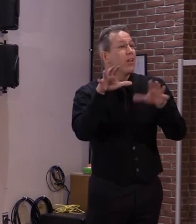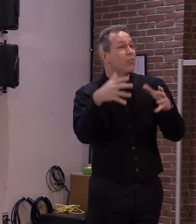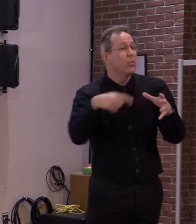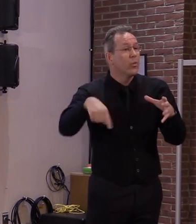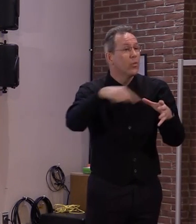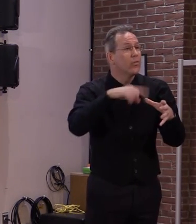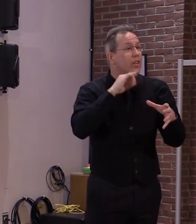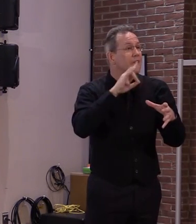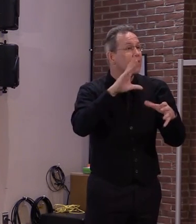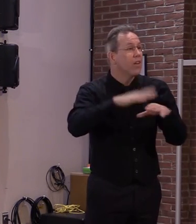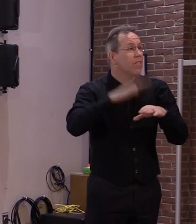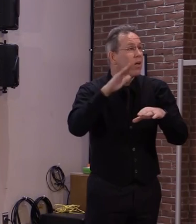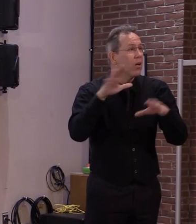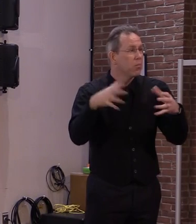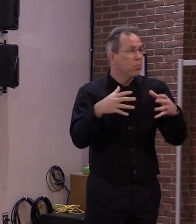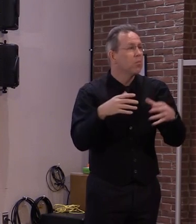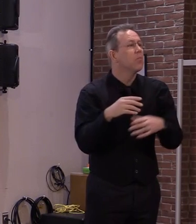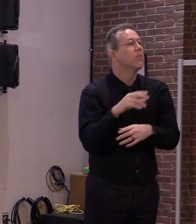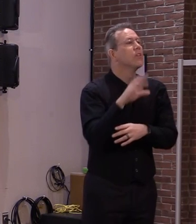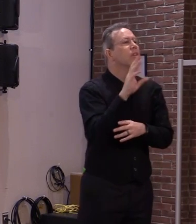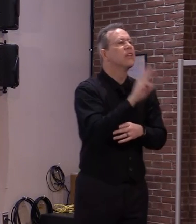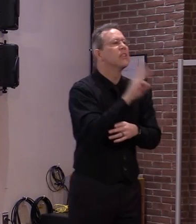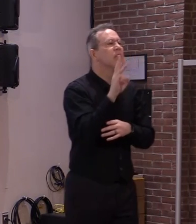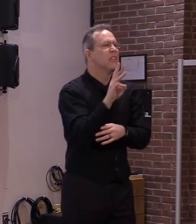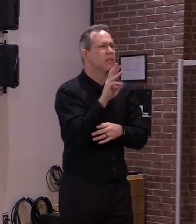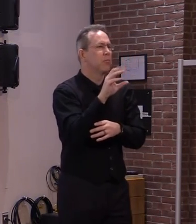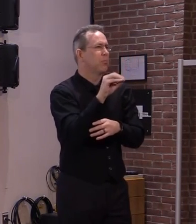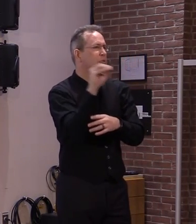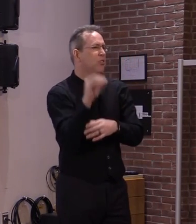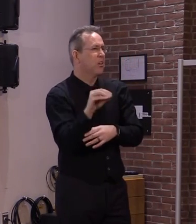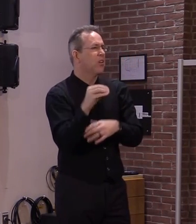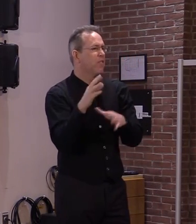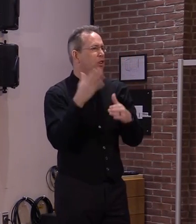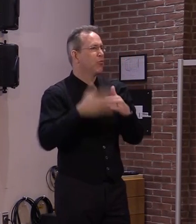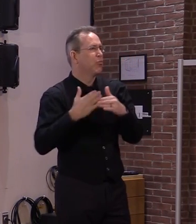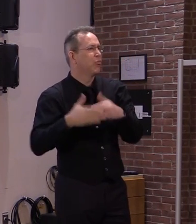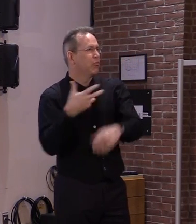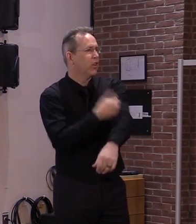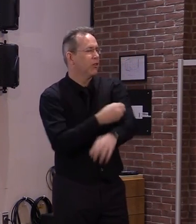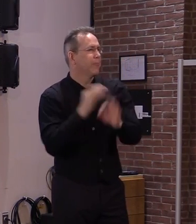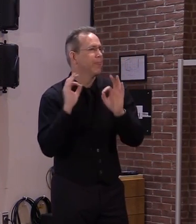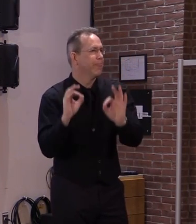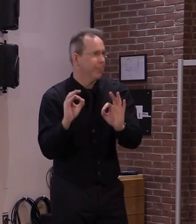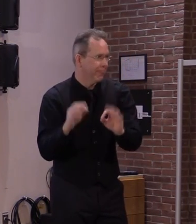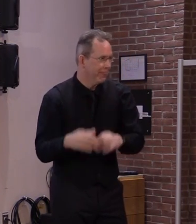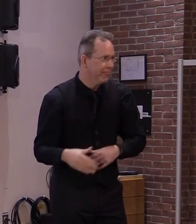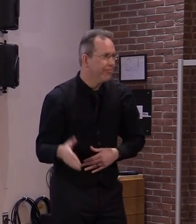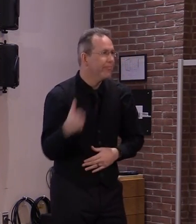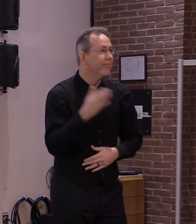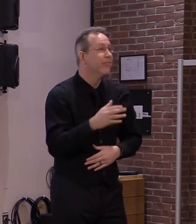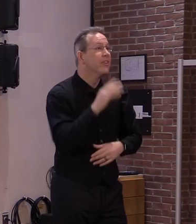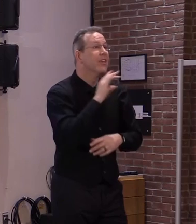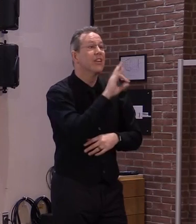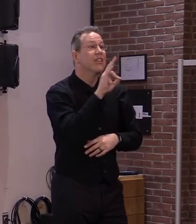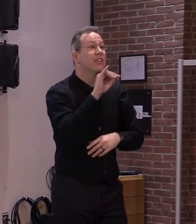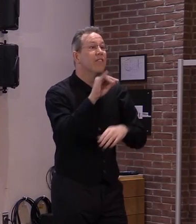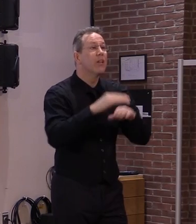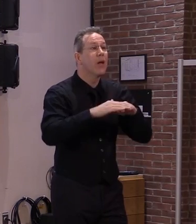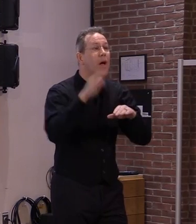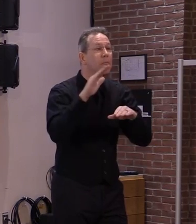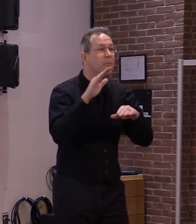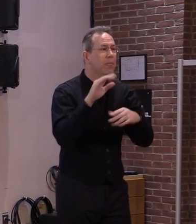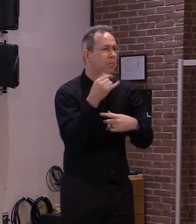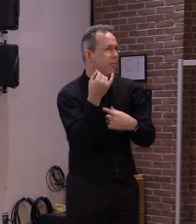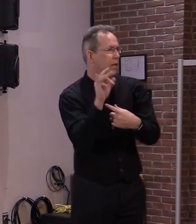group, and 18% of Vermonters in the 70 to 74 years old and above age group have received at least